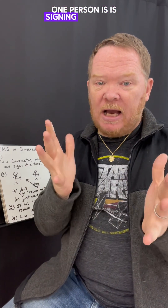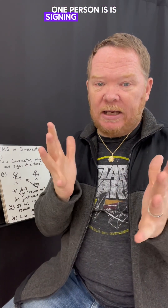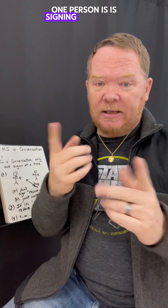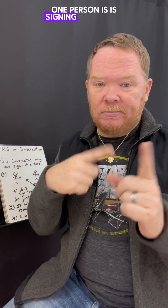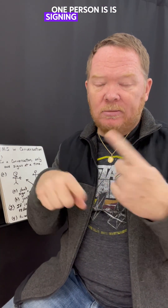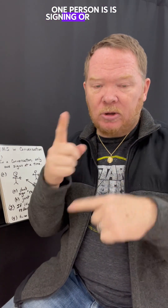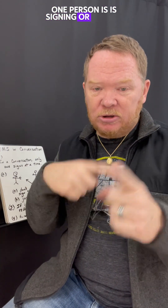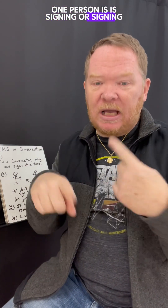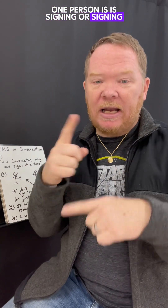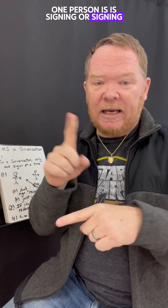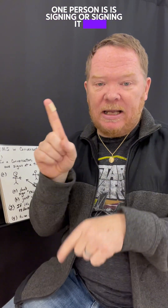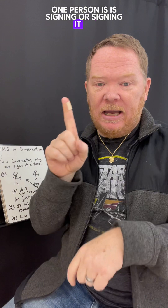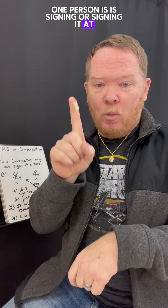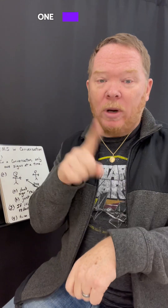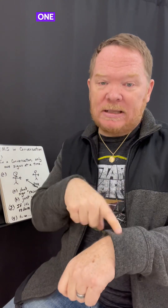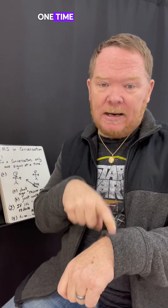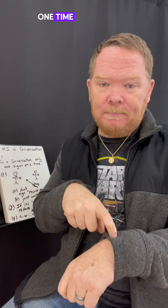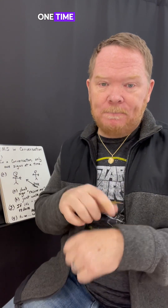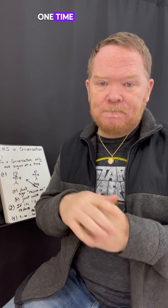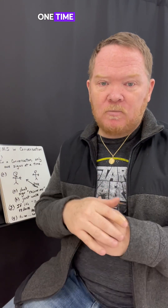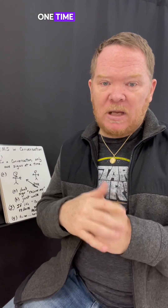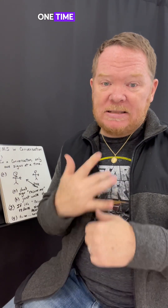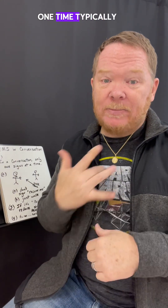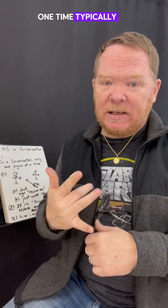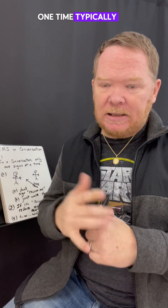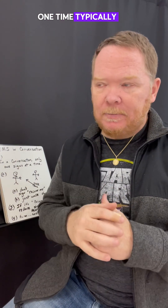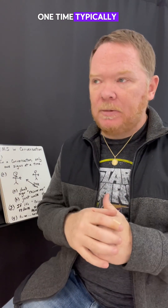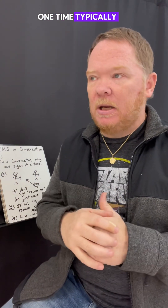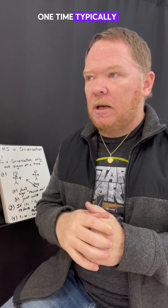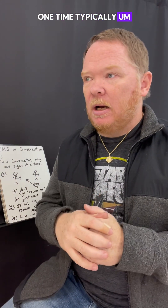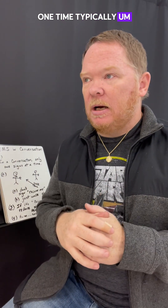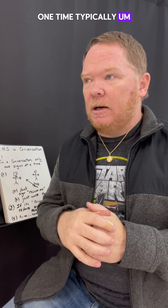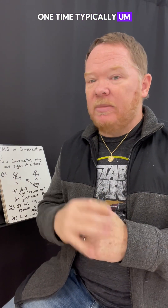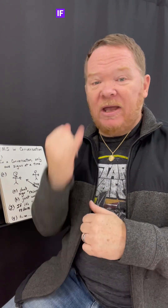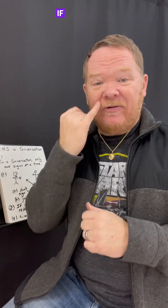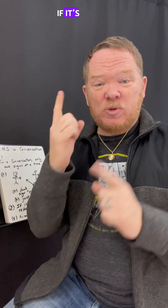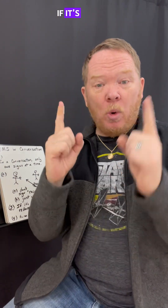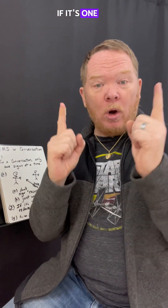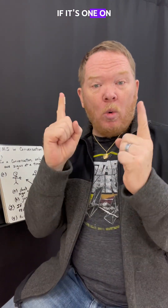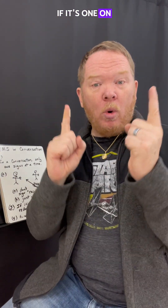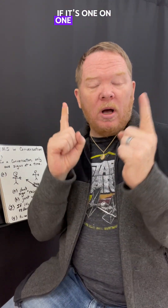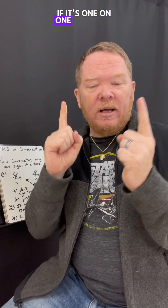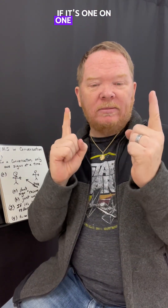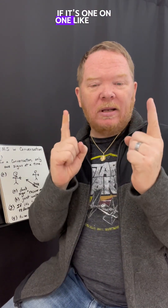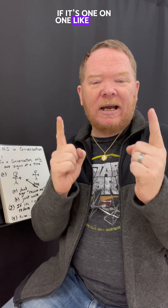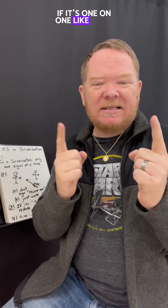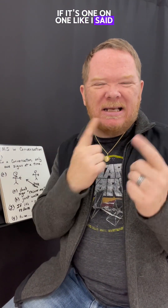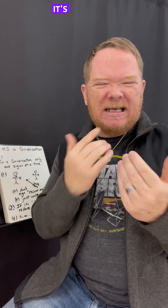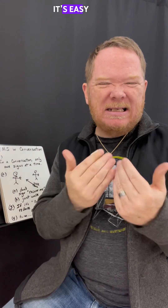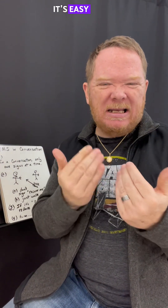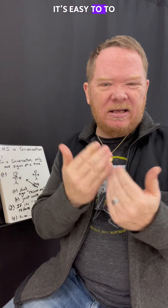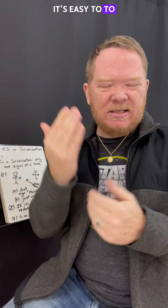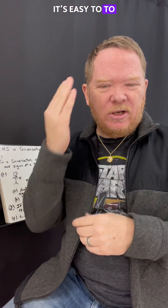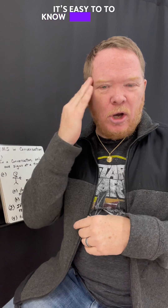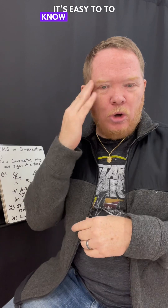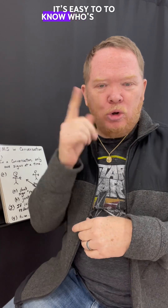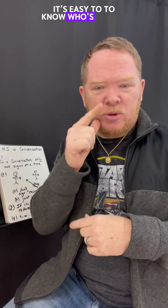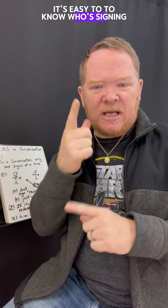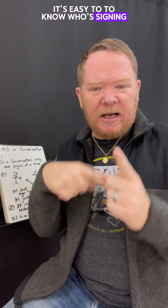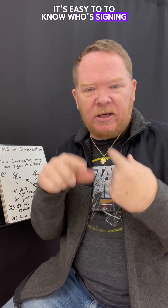signing at one time, typically. If it's one-on-one, like I said, it's easy to know who's signing, who's